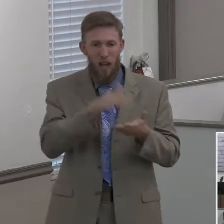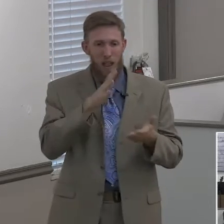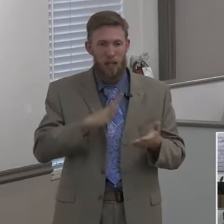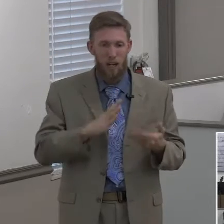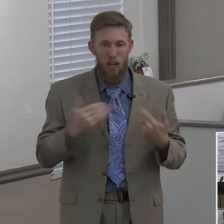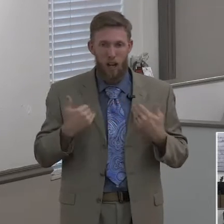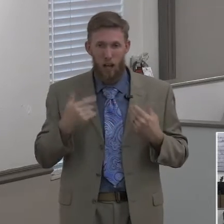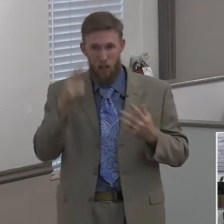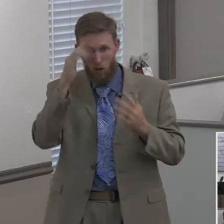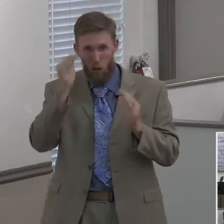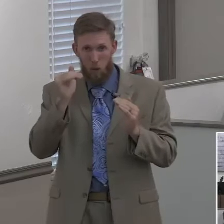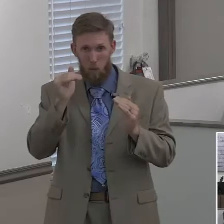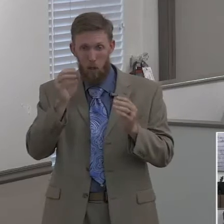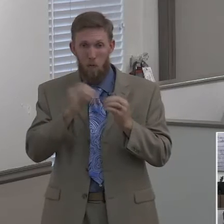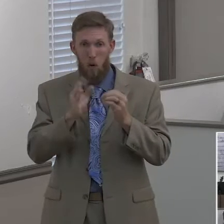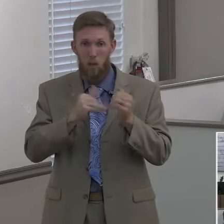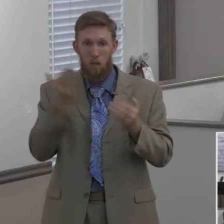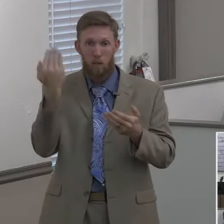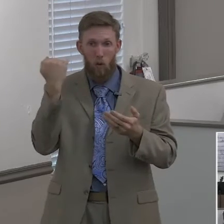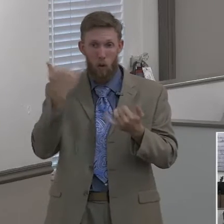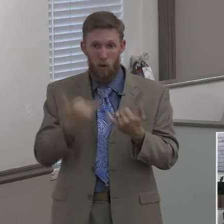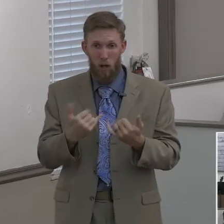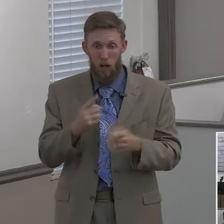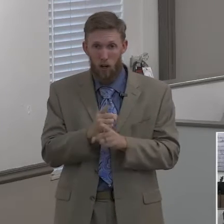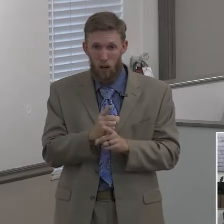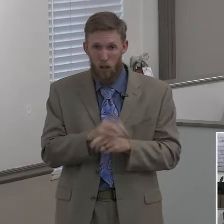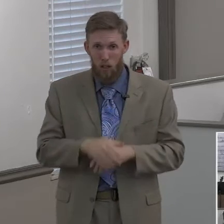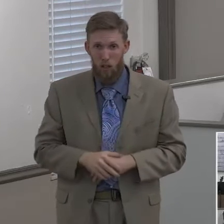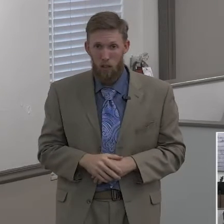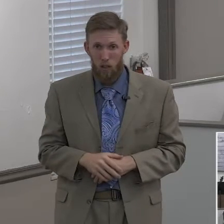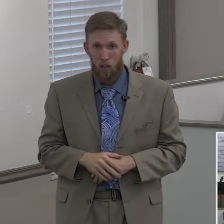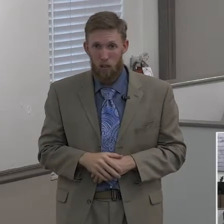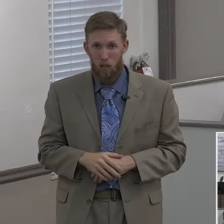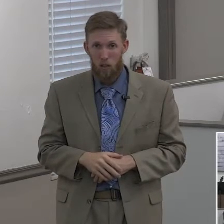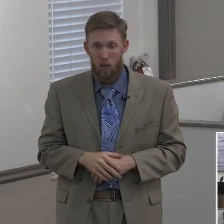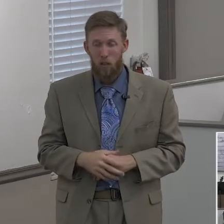now, very where she was before?